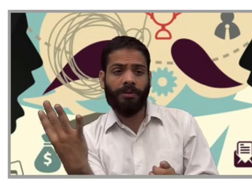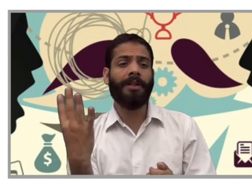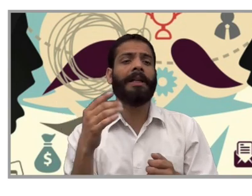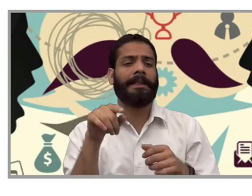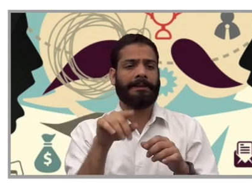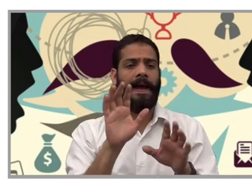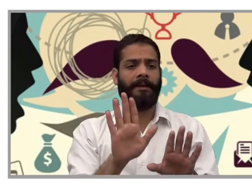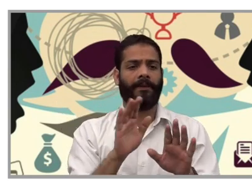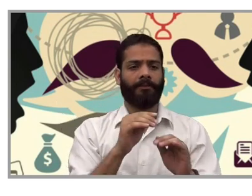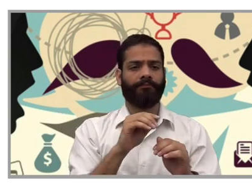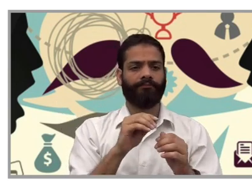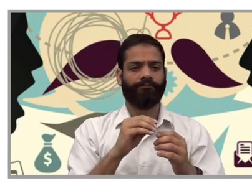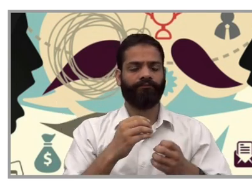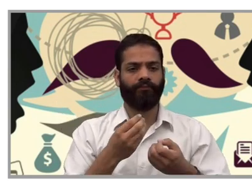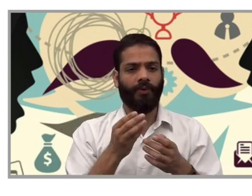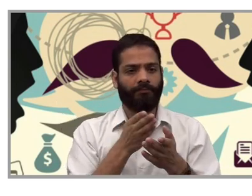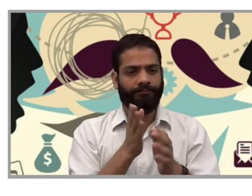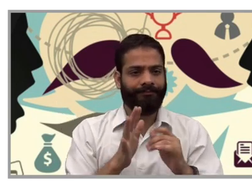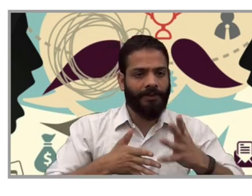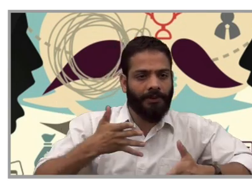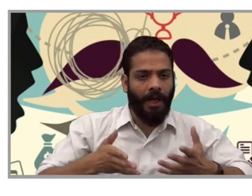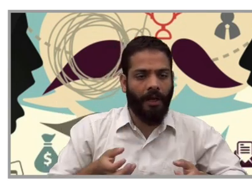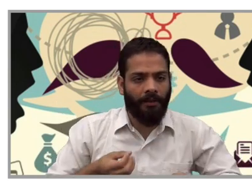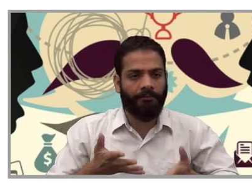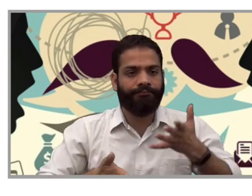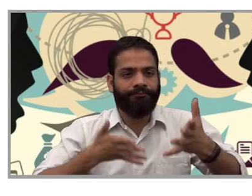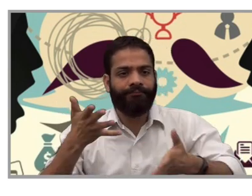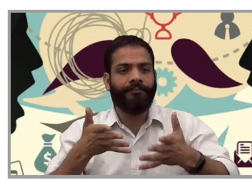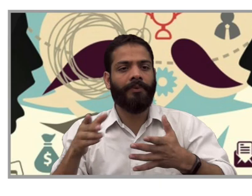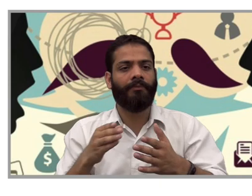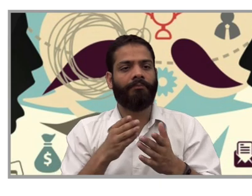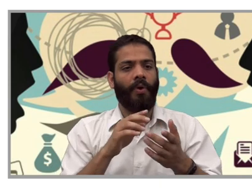pluralisation is articulated through various strategies.